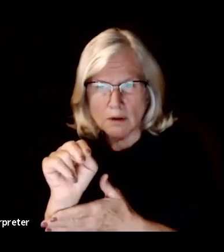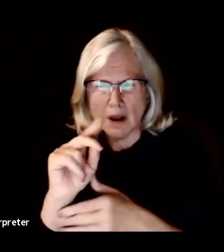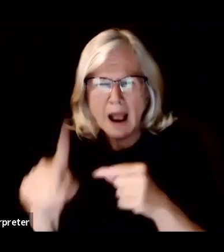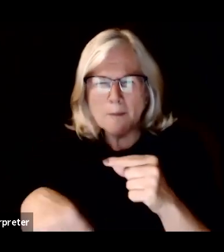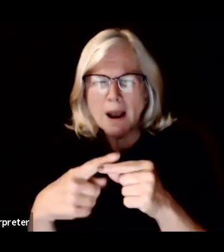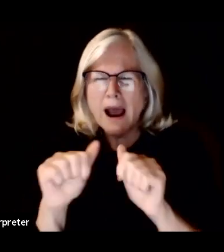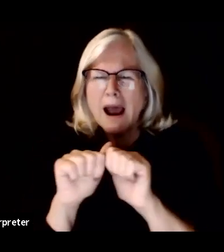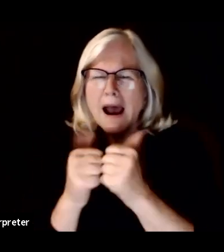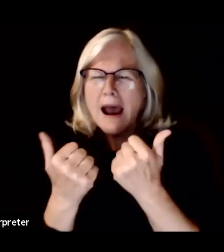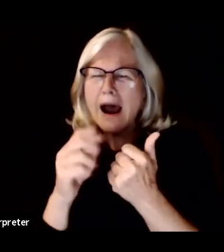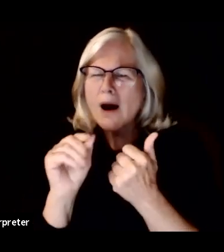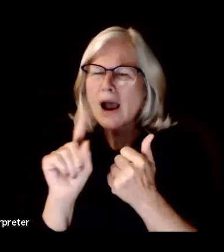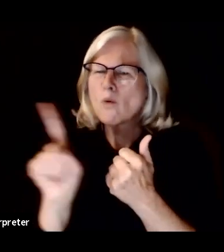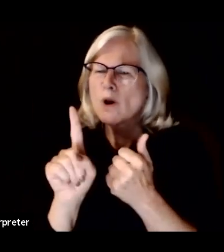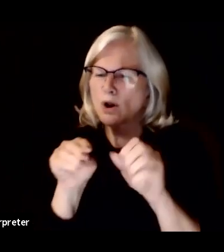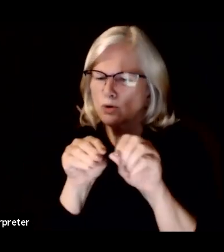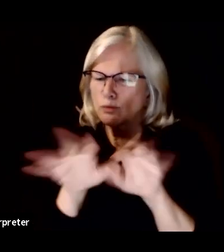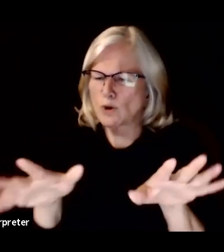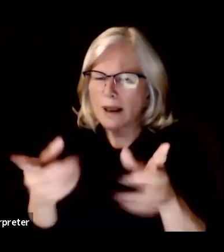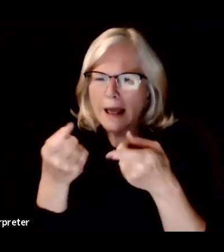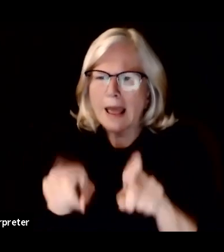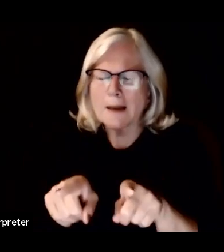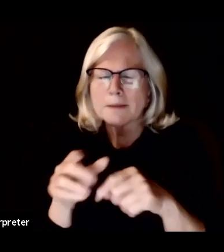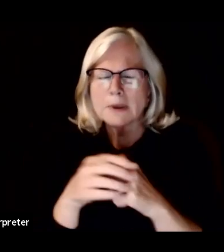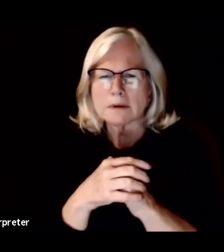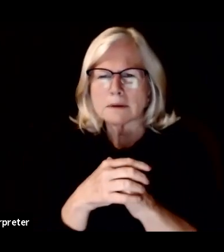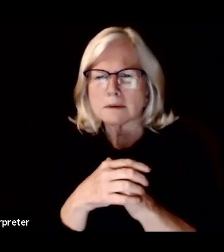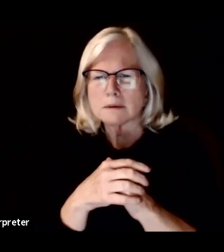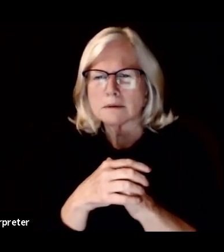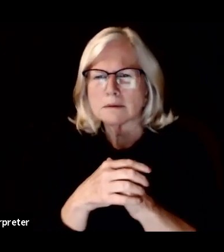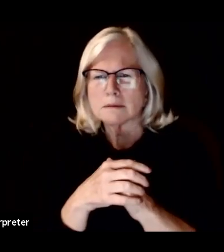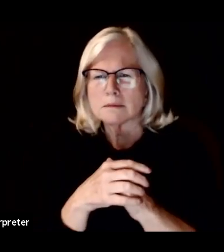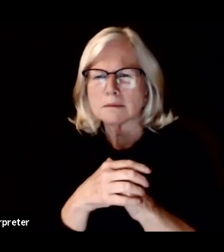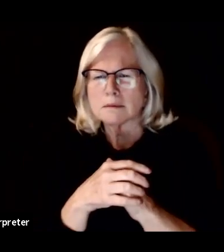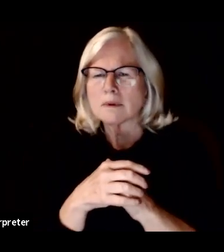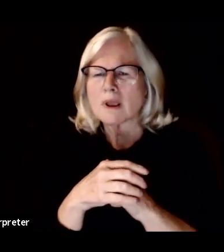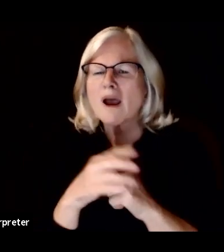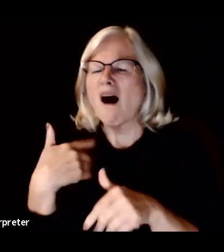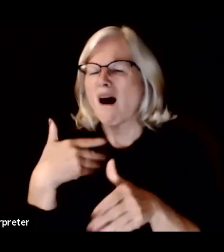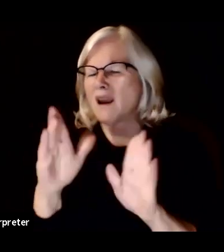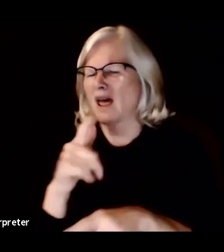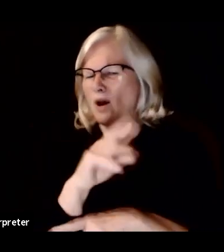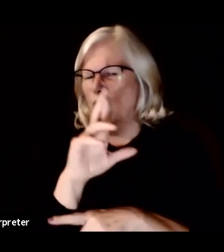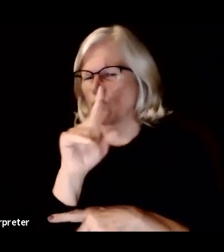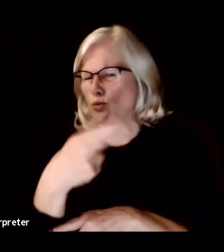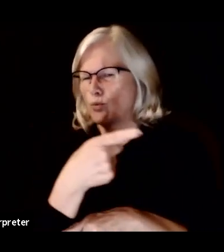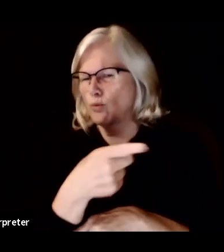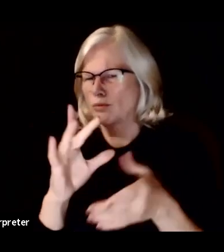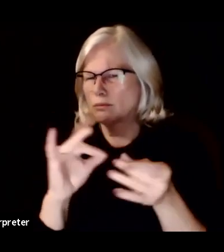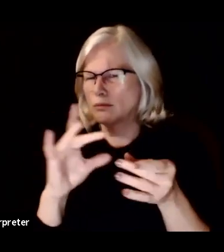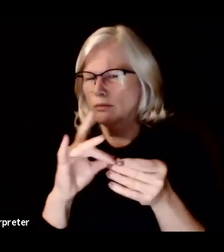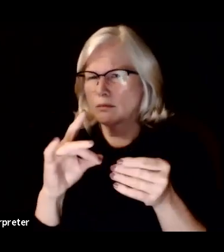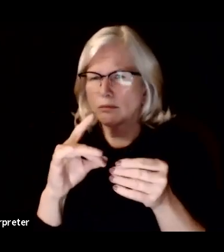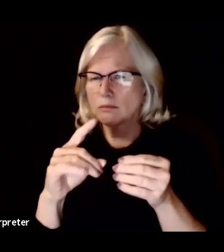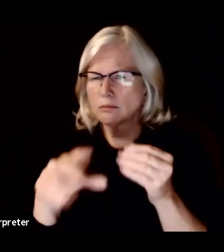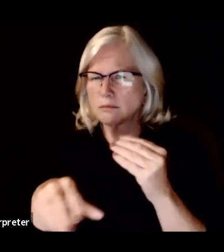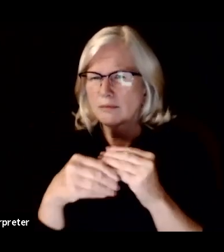I'll ask Ruth to comment on anything more she can add on this from the study perspective.